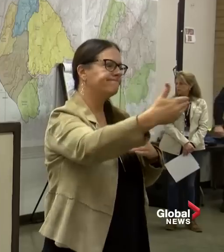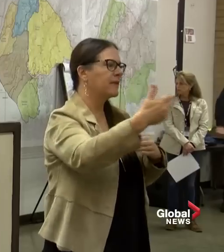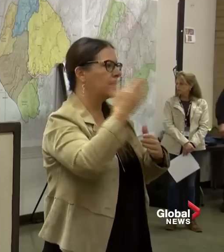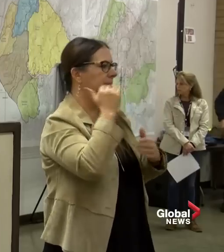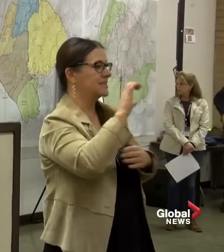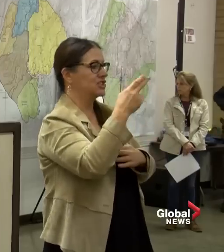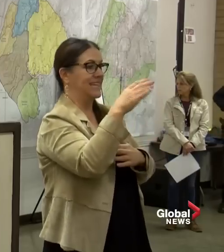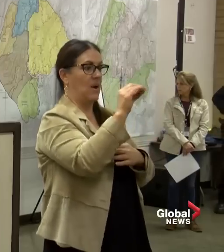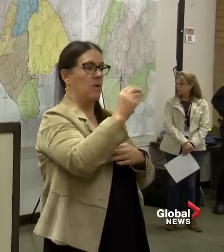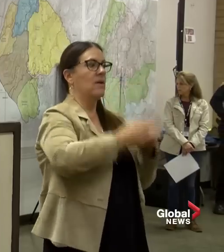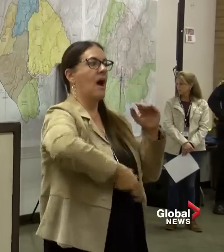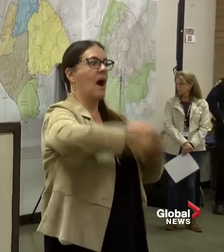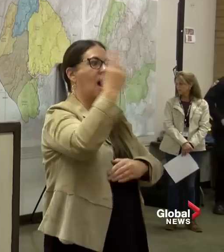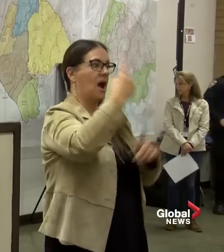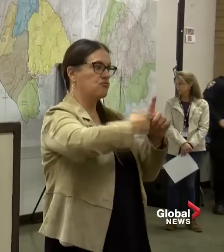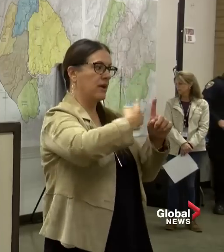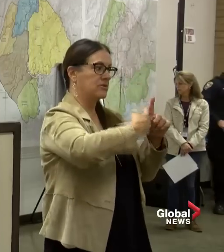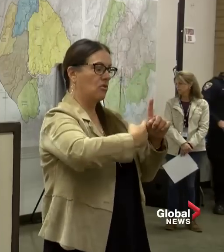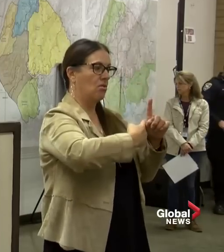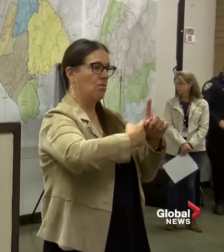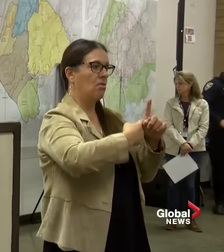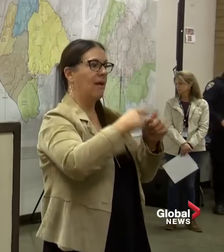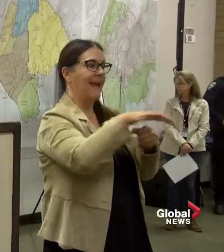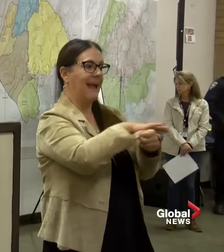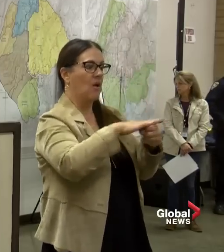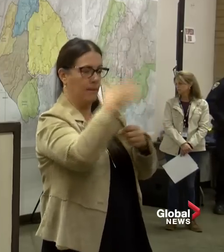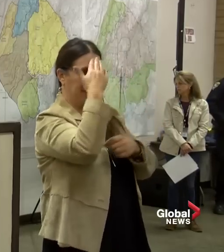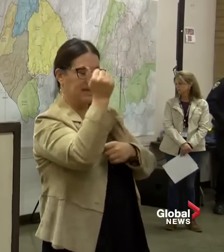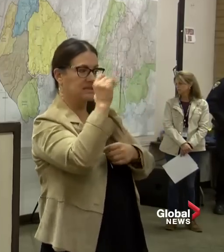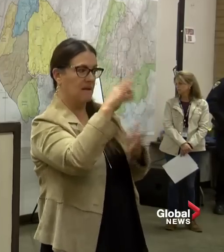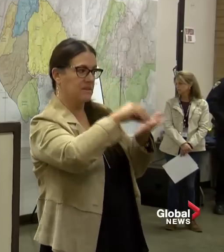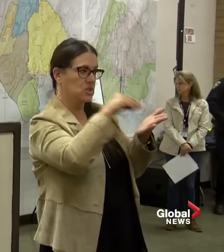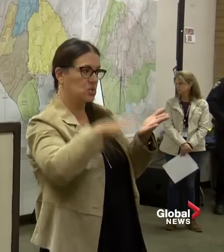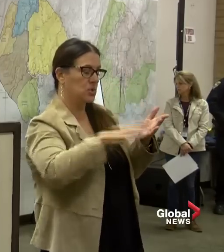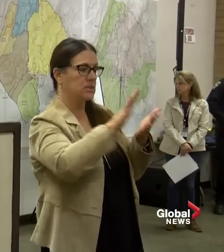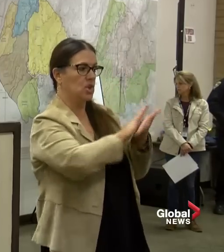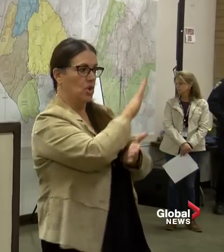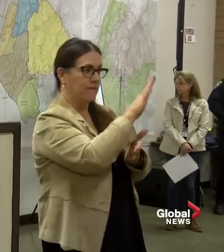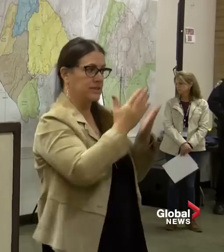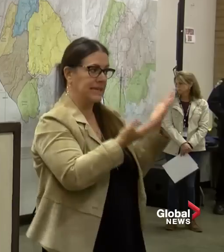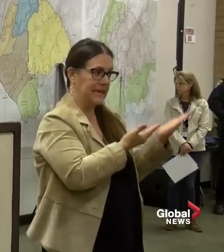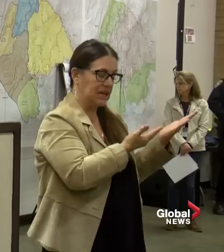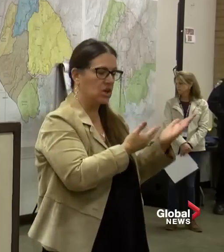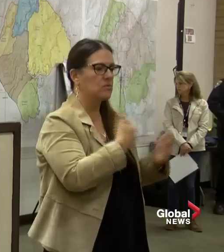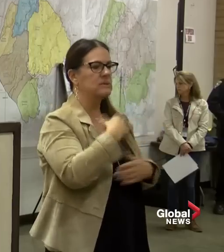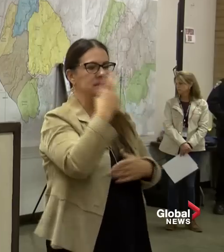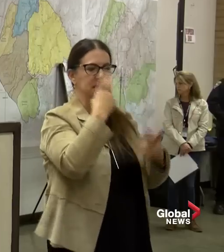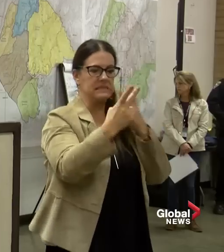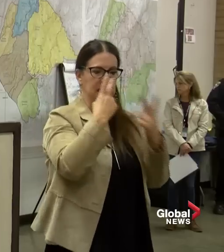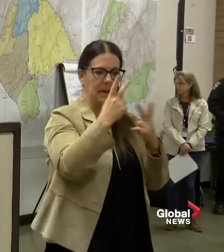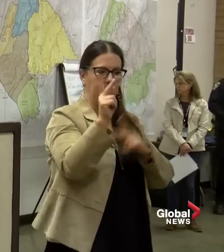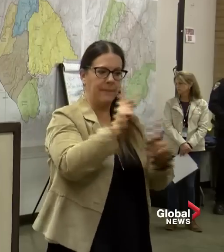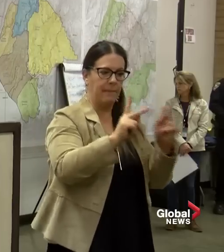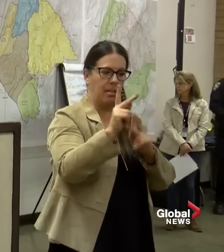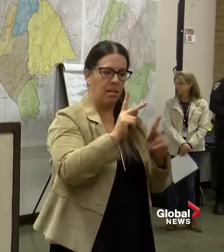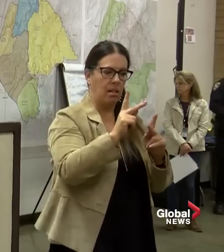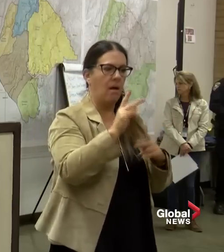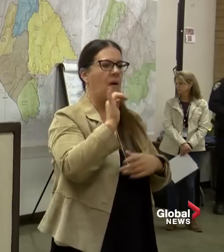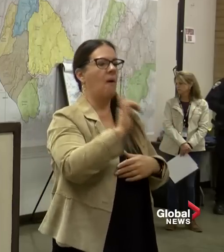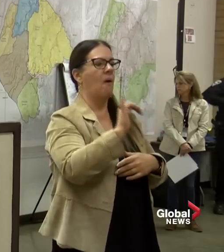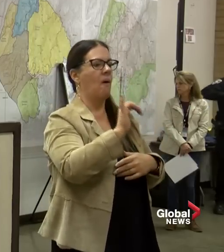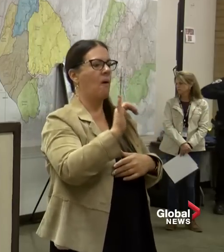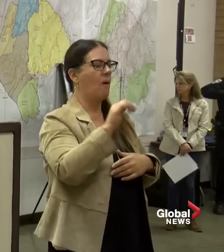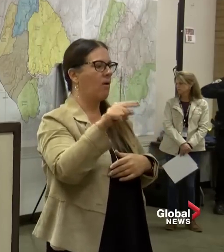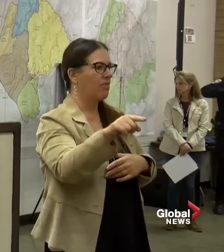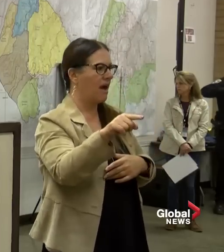rental area for Chico State students, and we have seen people that have no right to a particular apartment that